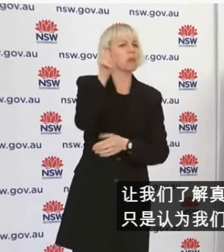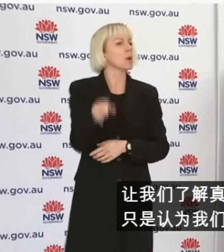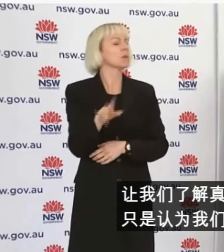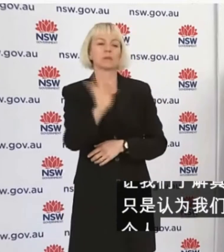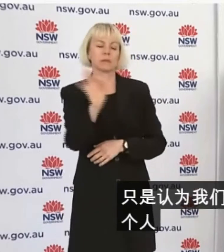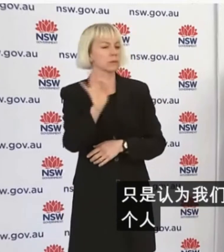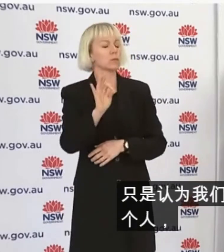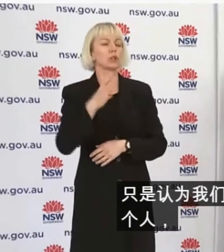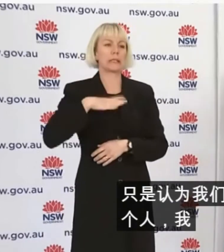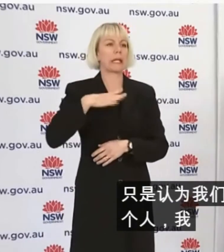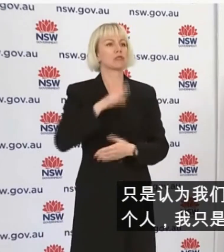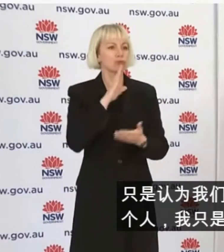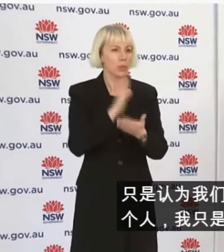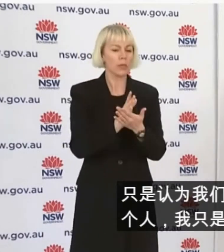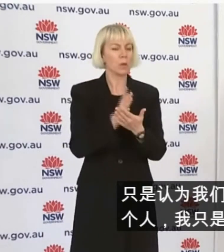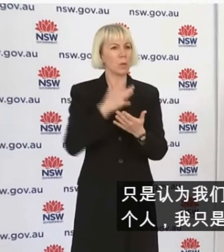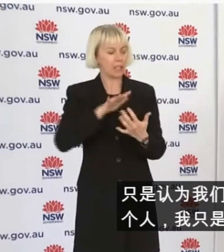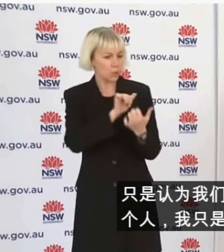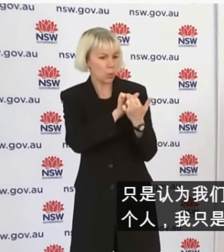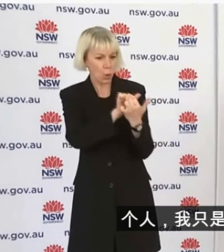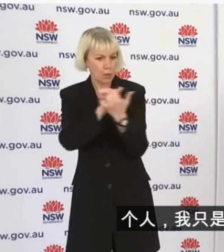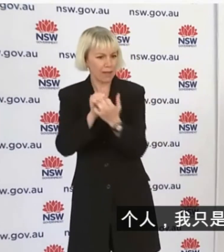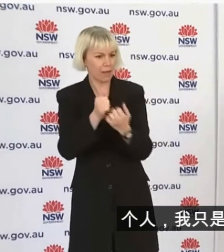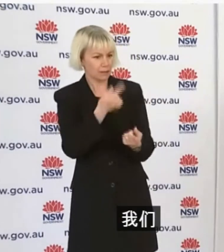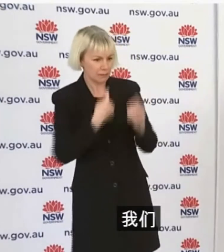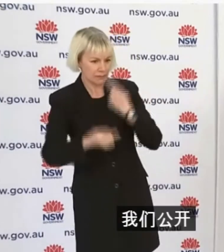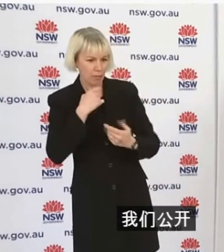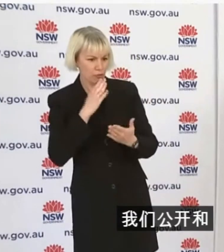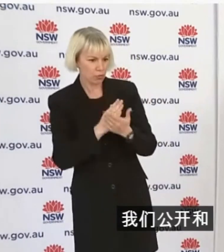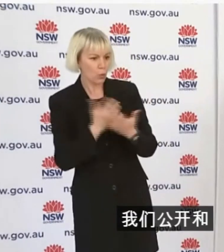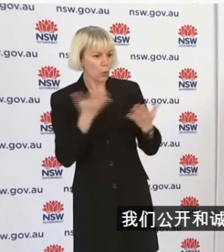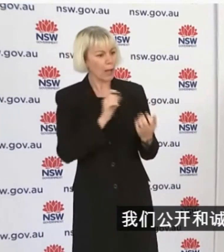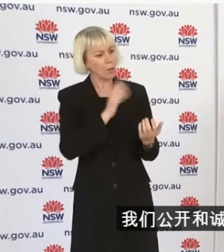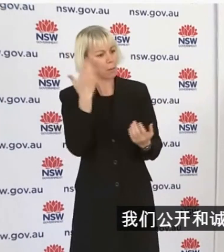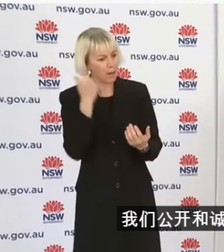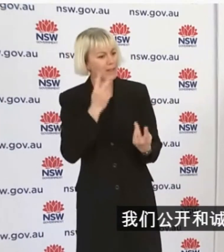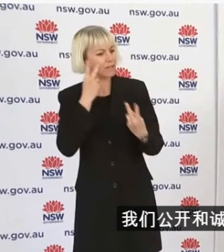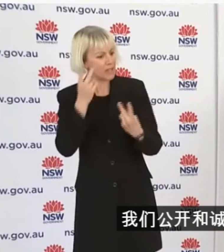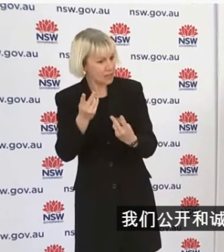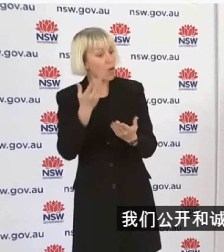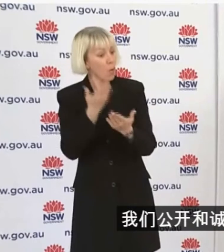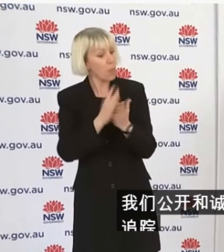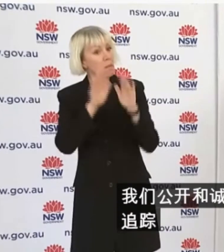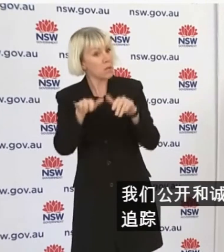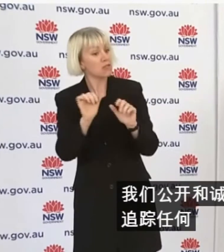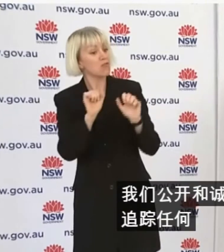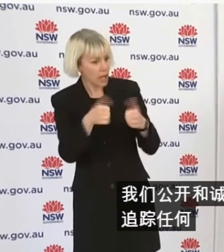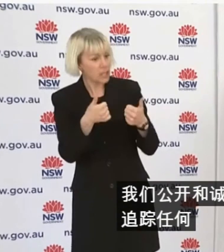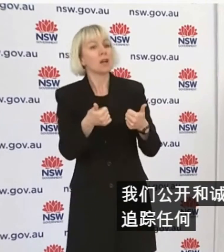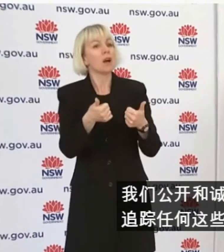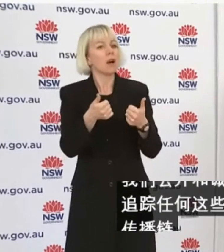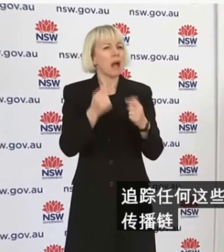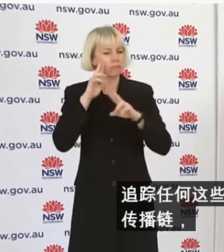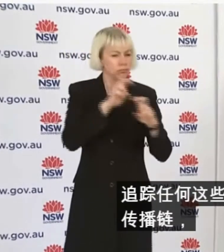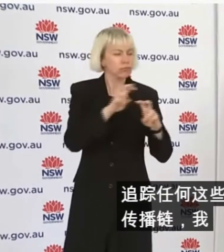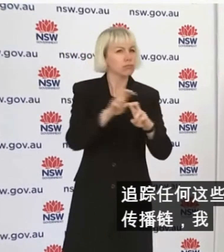work with individuals, and I just thank people for being open and honest with us so that we can track down any of these